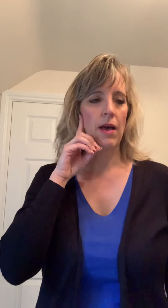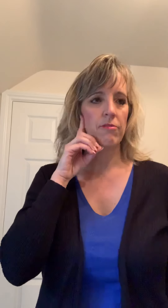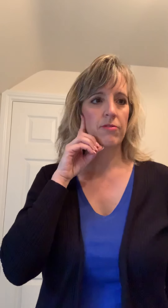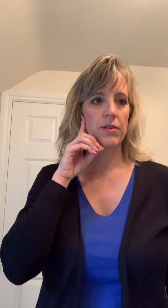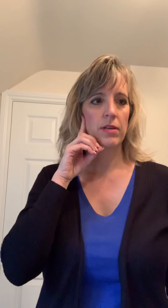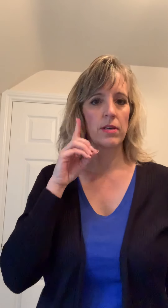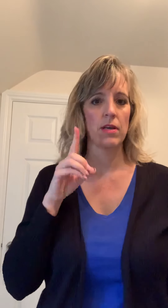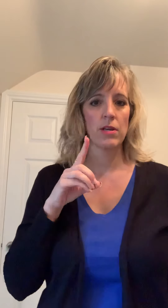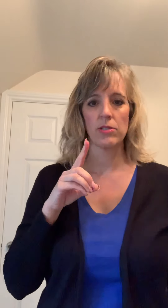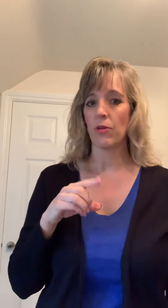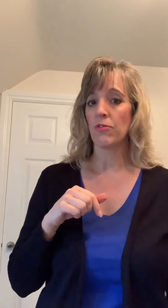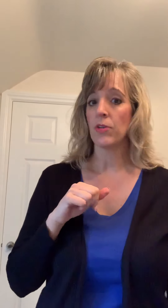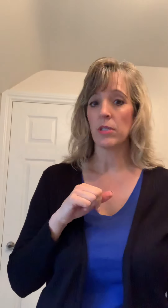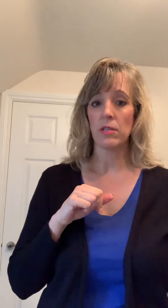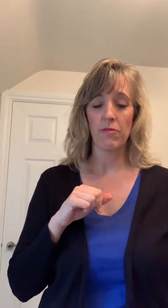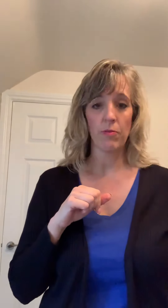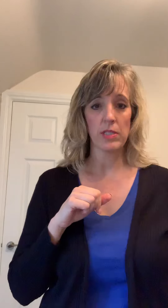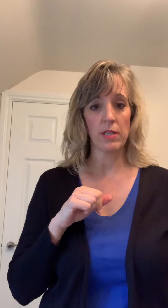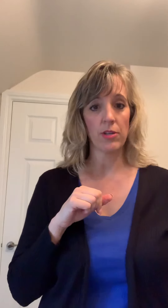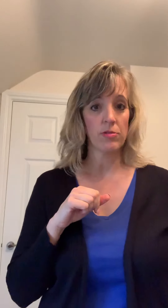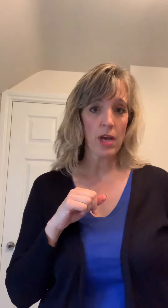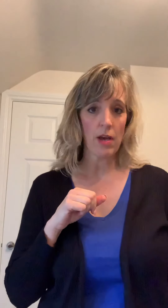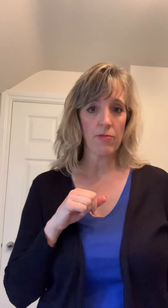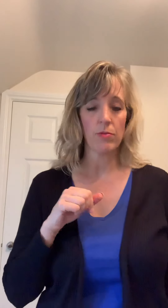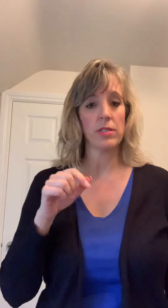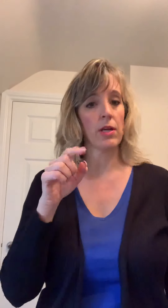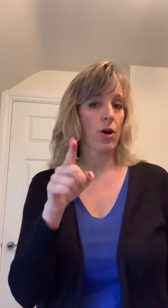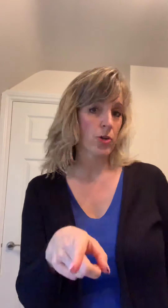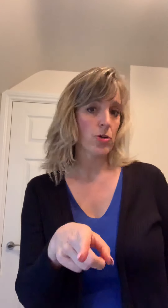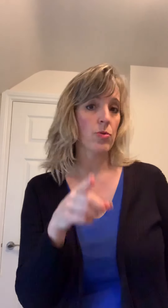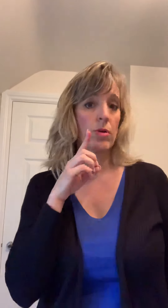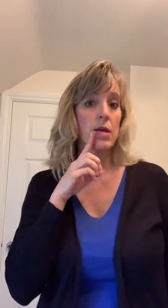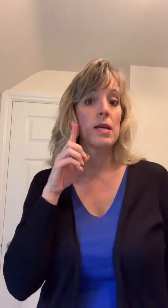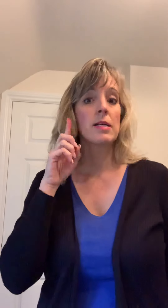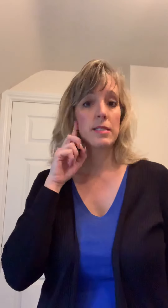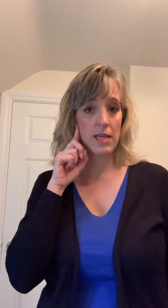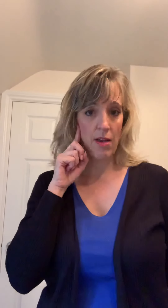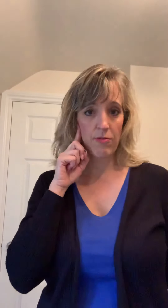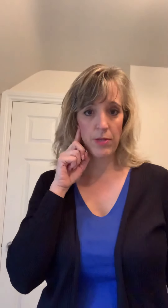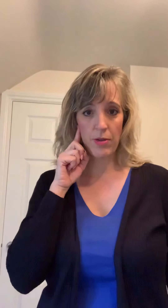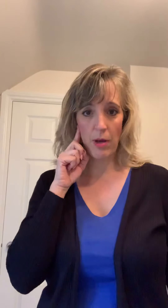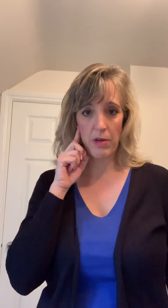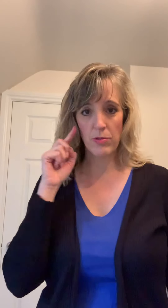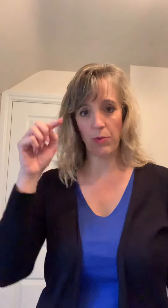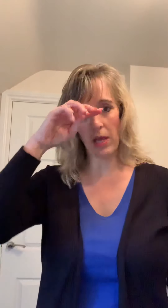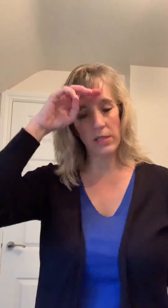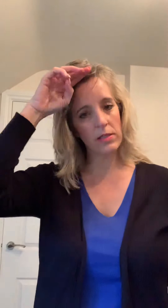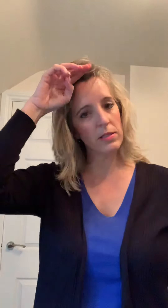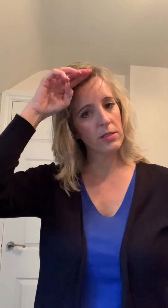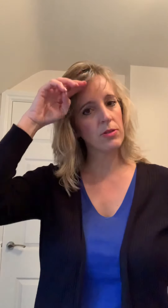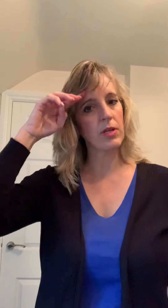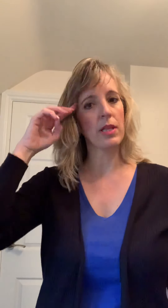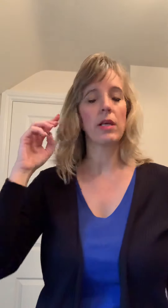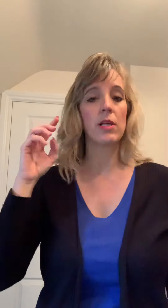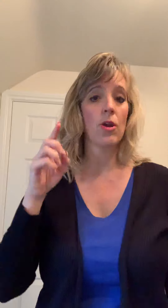Deaf. So if you wanted to say, are you deaf? You would say, are you deaf, with your eyebrows raised, so then they can